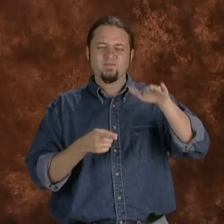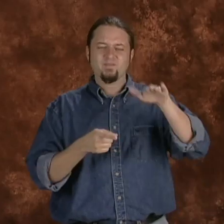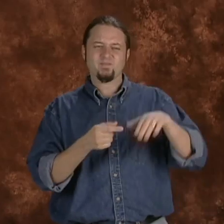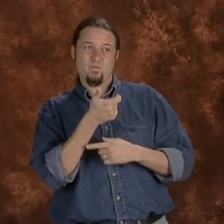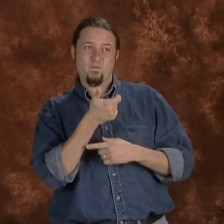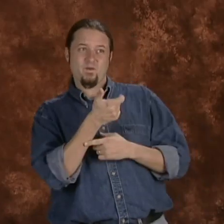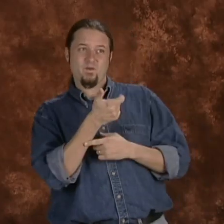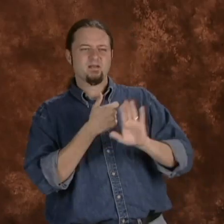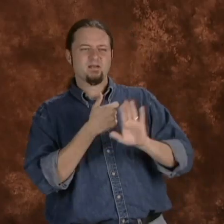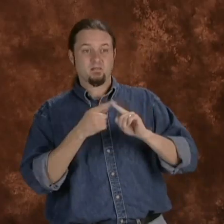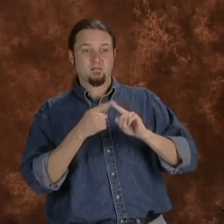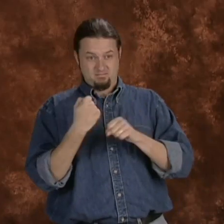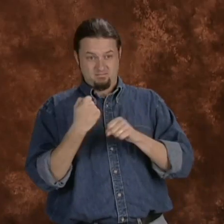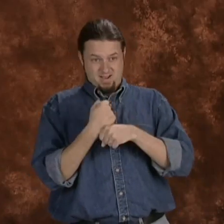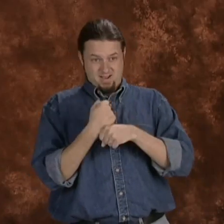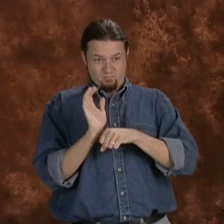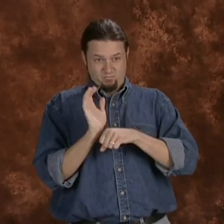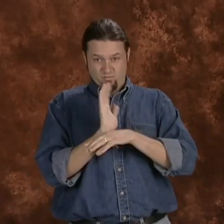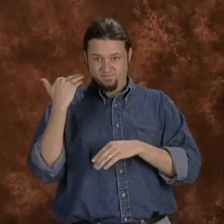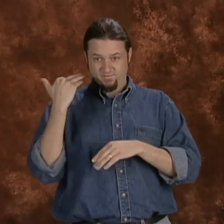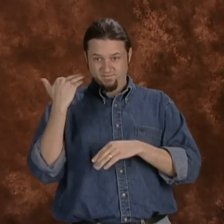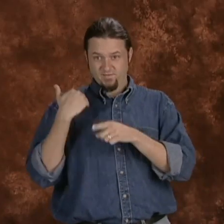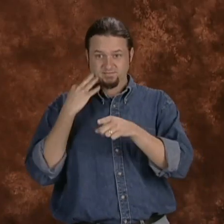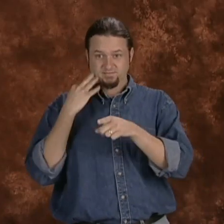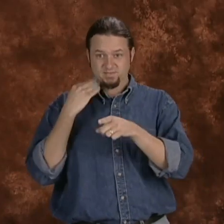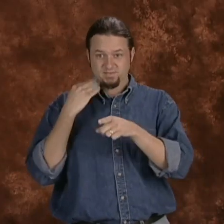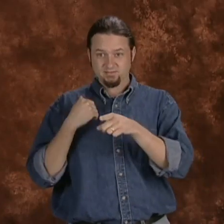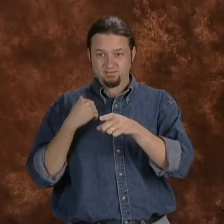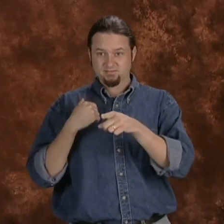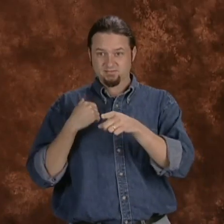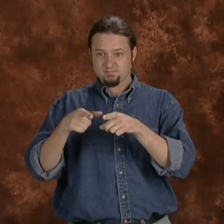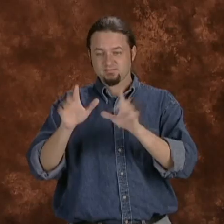Do you have any experience with videology?